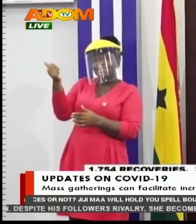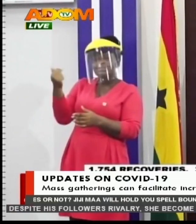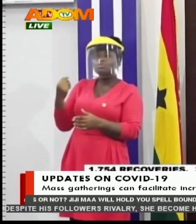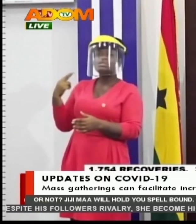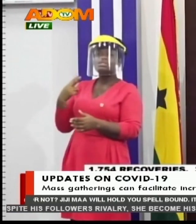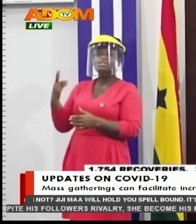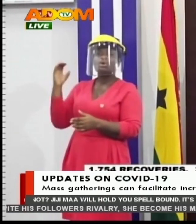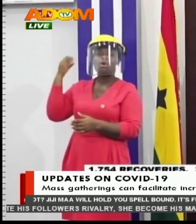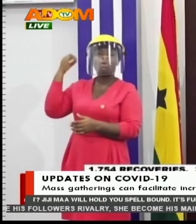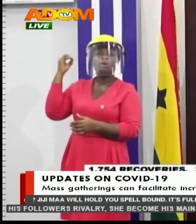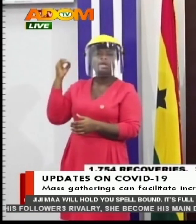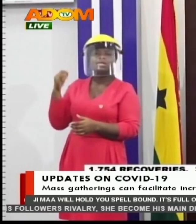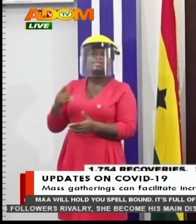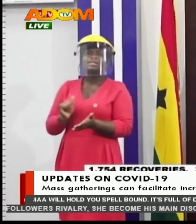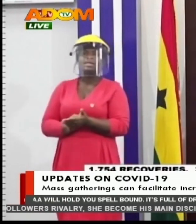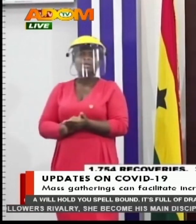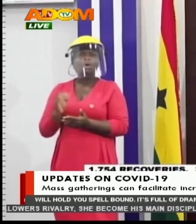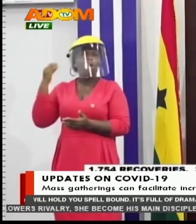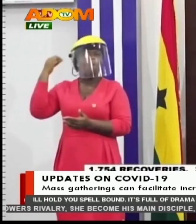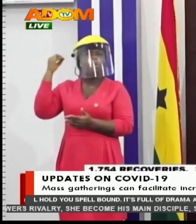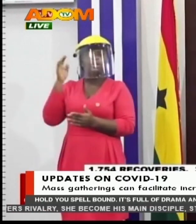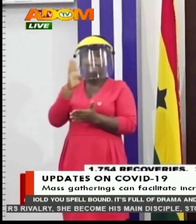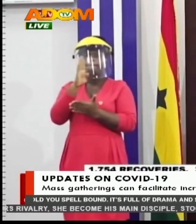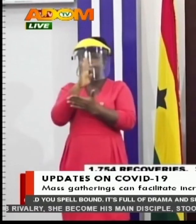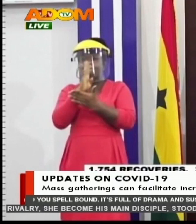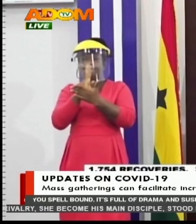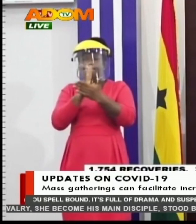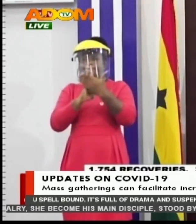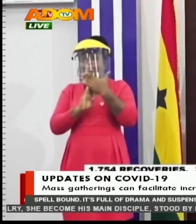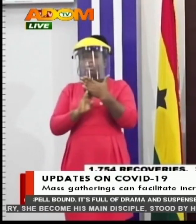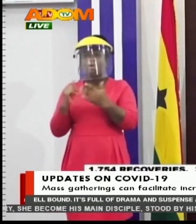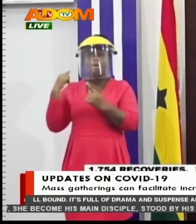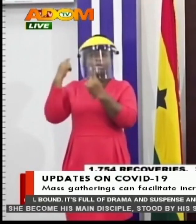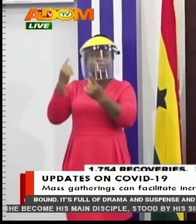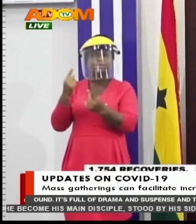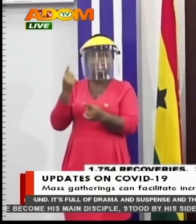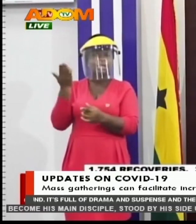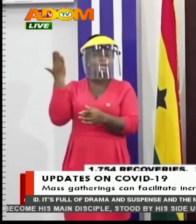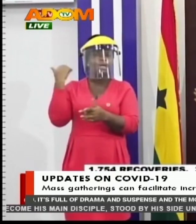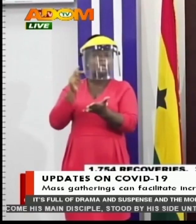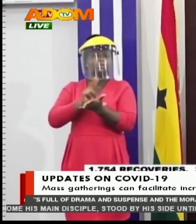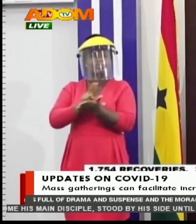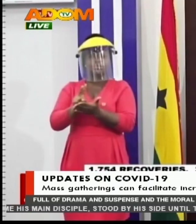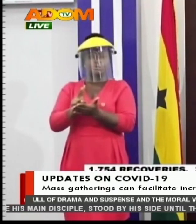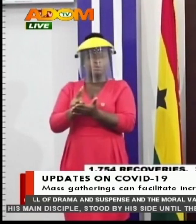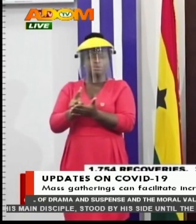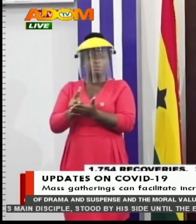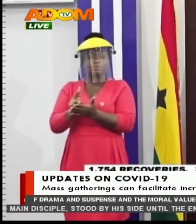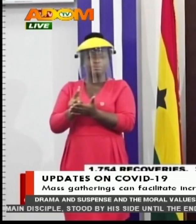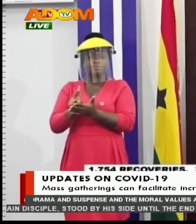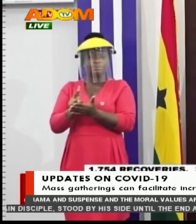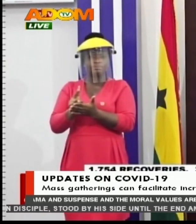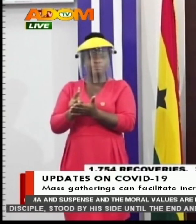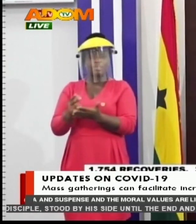Obuasi was quiet until 29th of March, then he had a second case. So we have two cases running